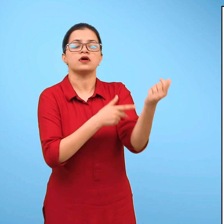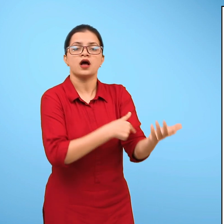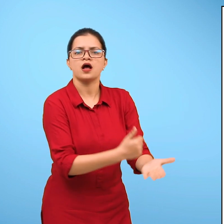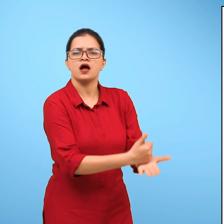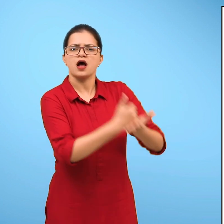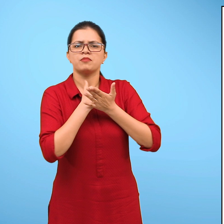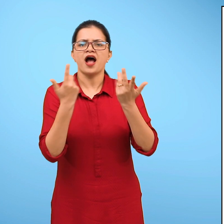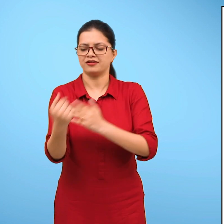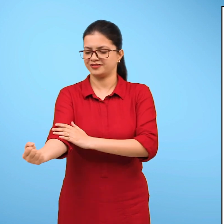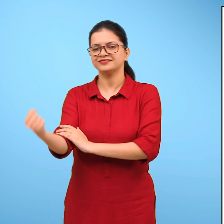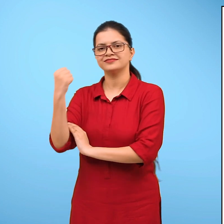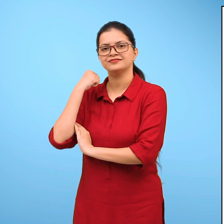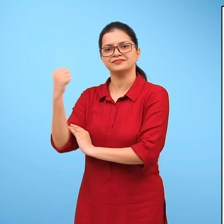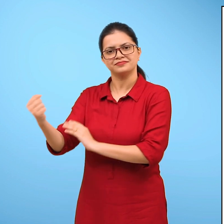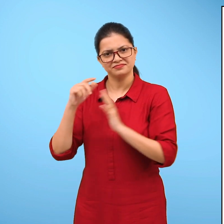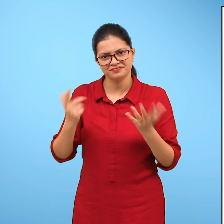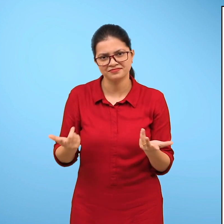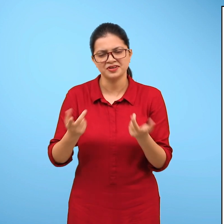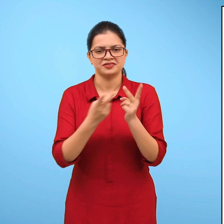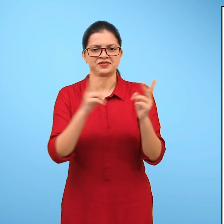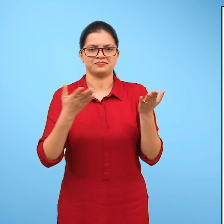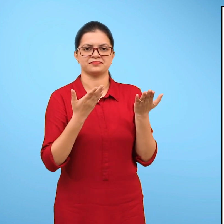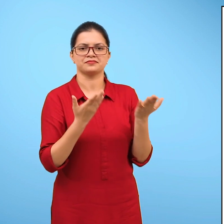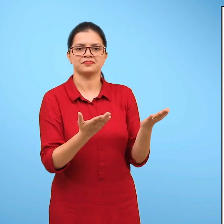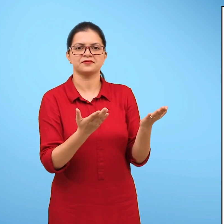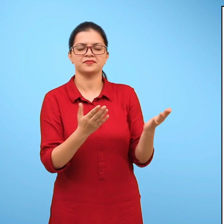Similarly, there are many bones present in each part of the body.